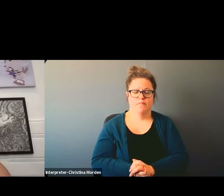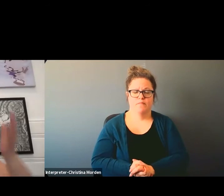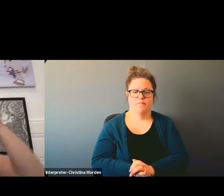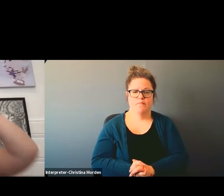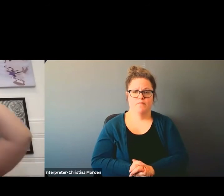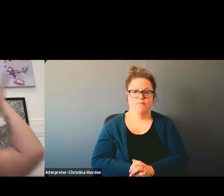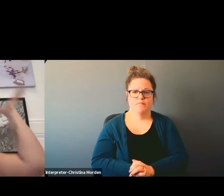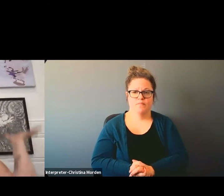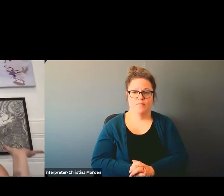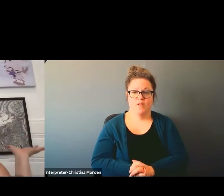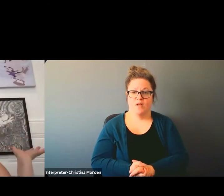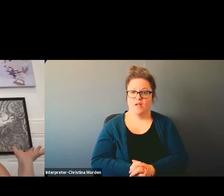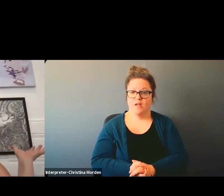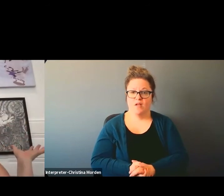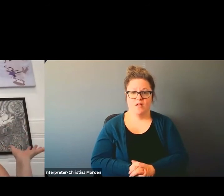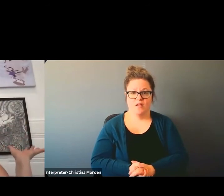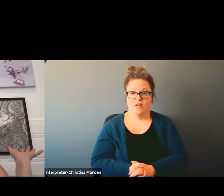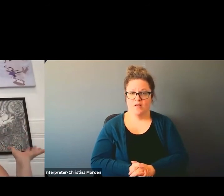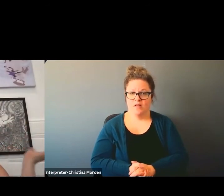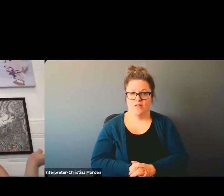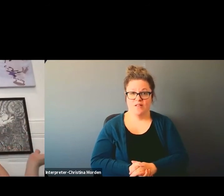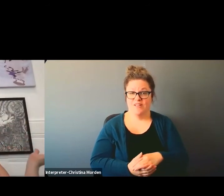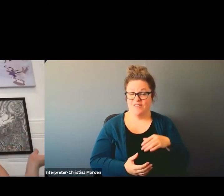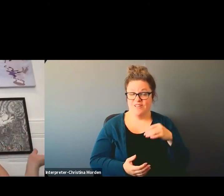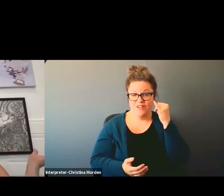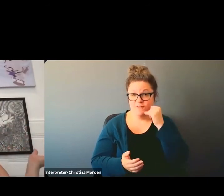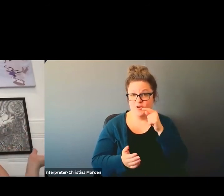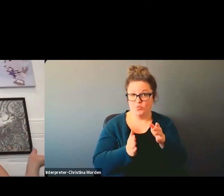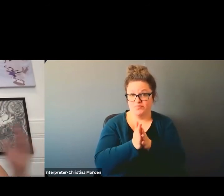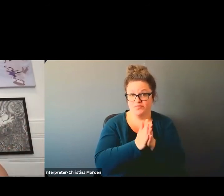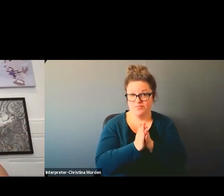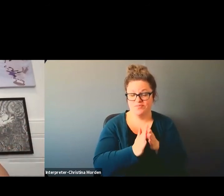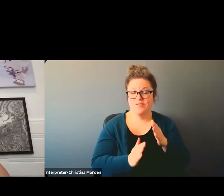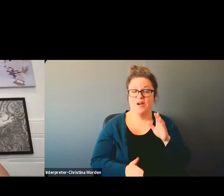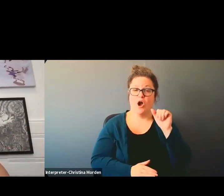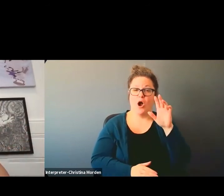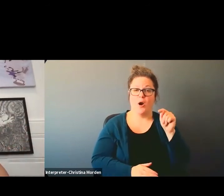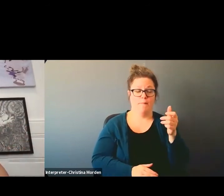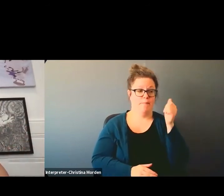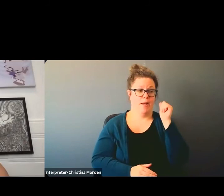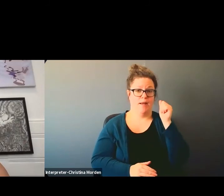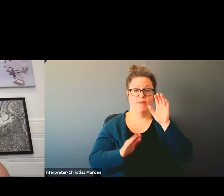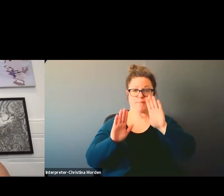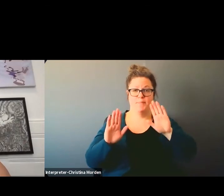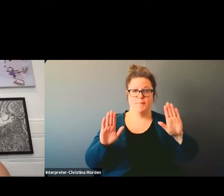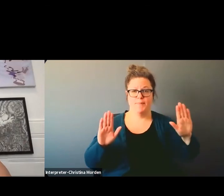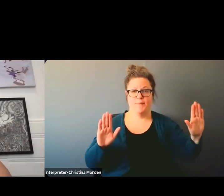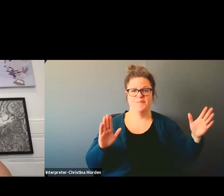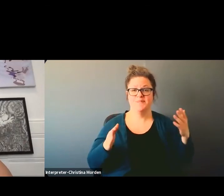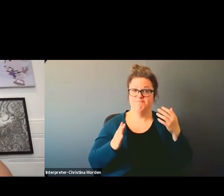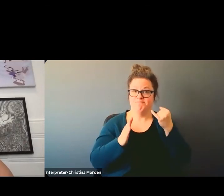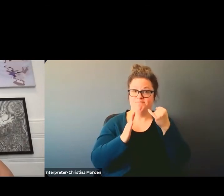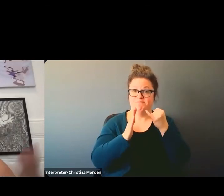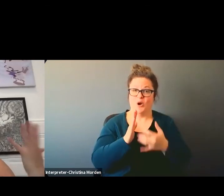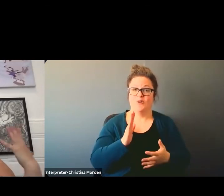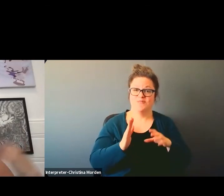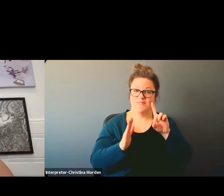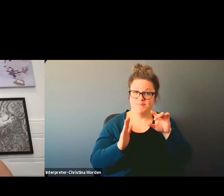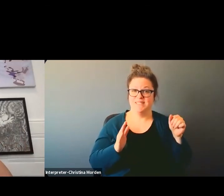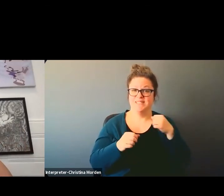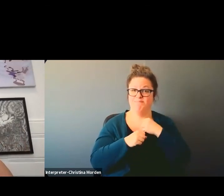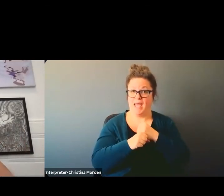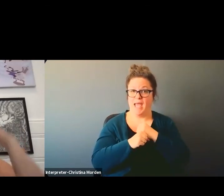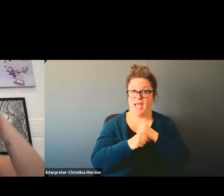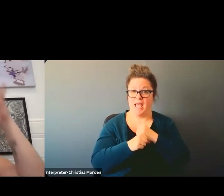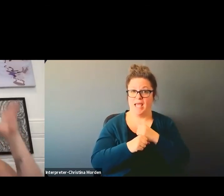You guys like, I have all this artwork behind me. This is all artists with disabilities from the organization. So yeah, it's, you know, we